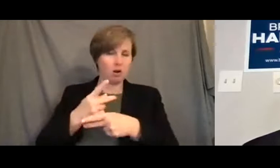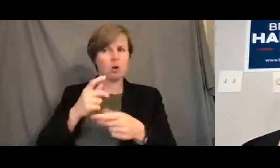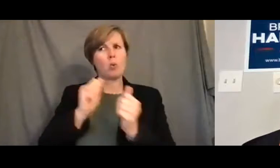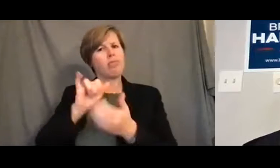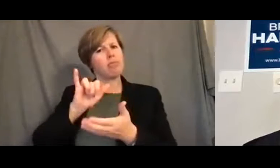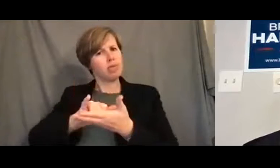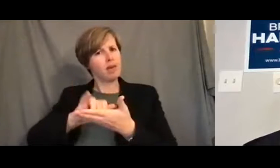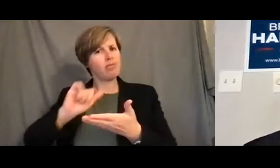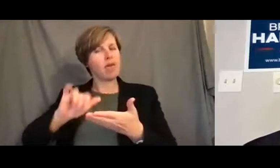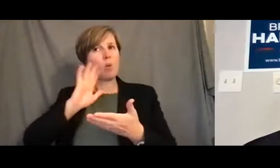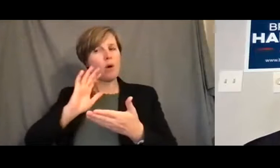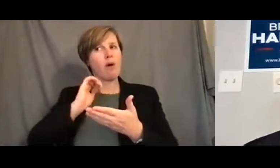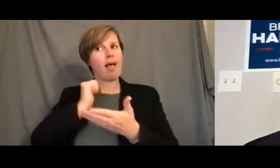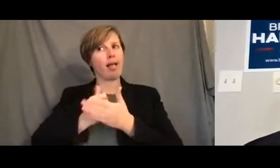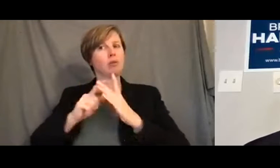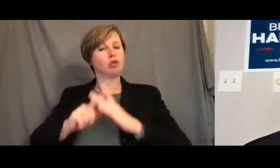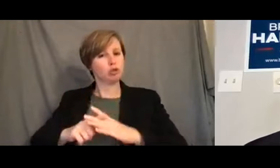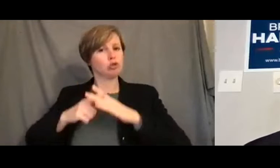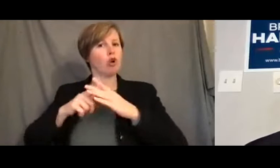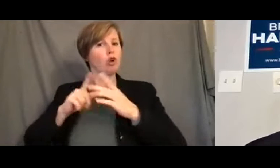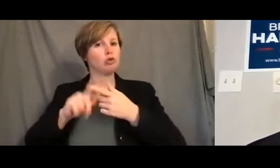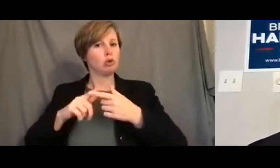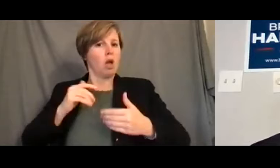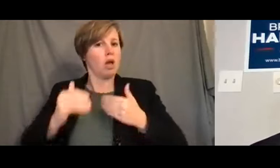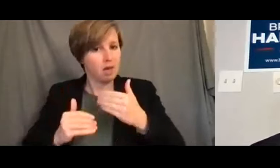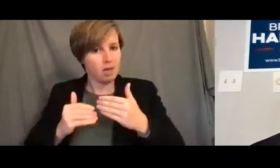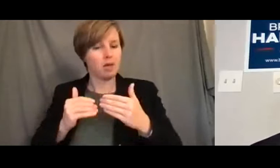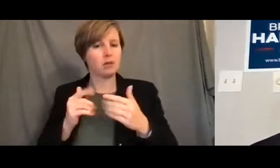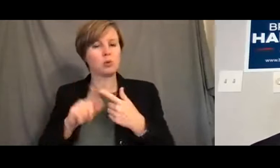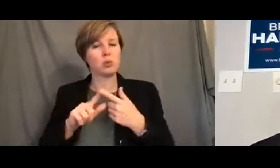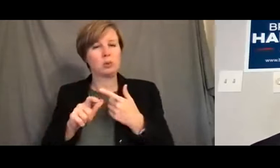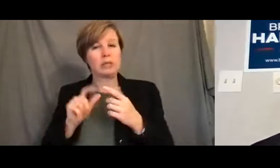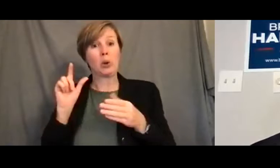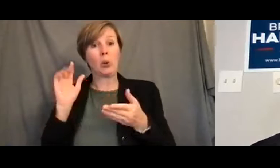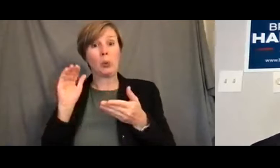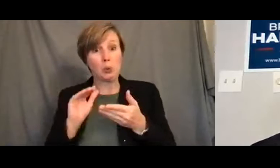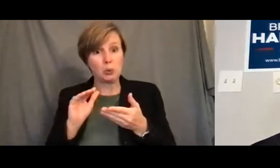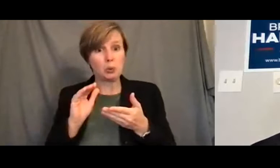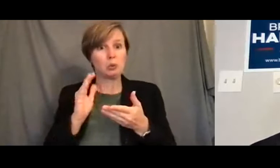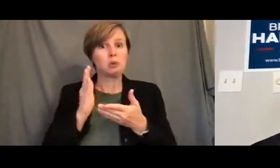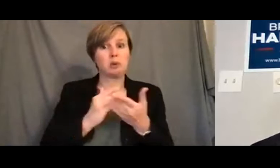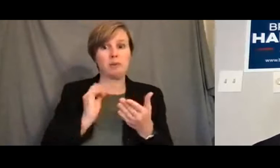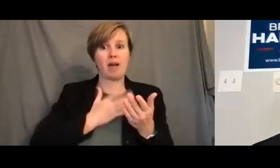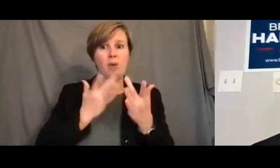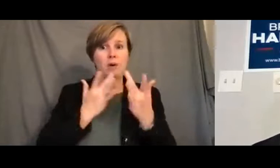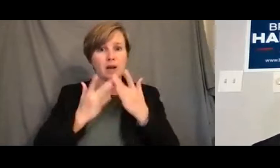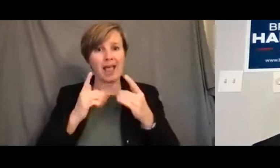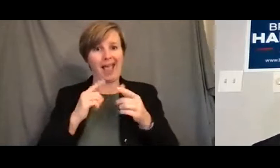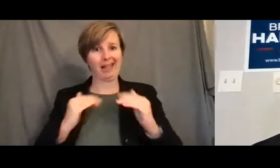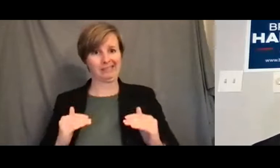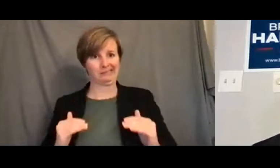that puts us on a footing to maybe make a dent in our standing in the nation, which is one of the lowest